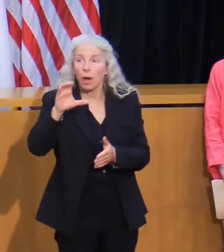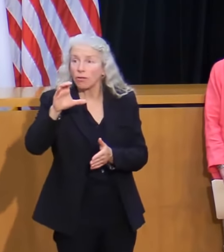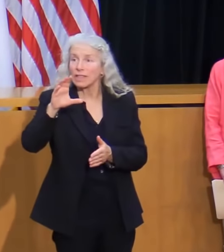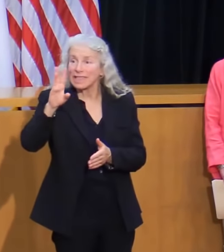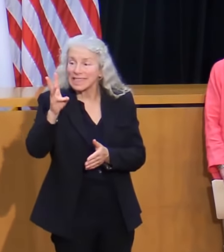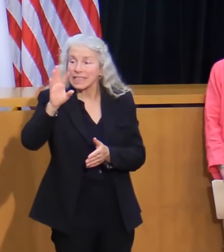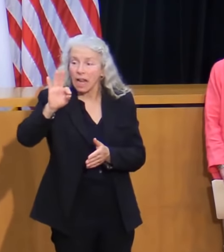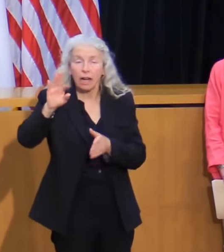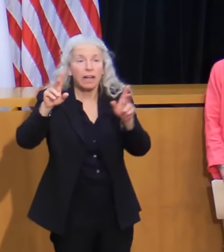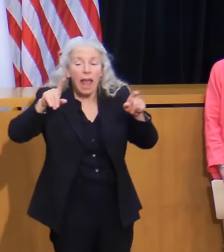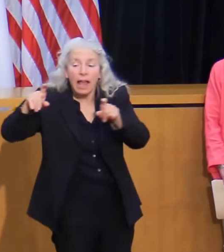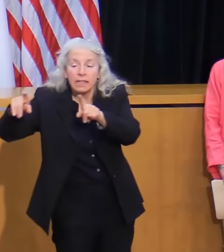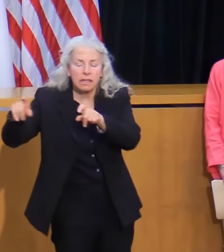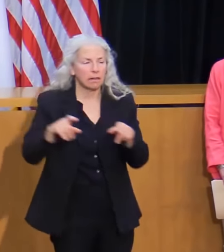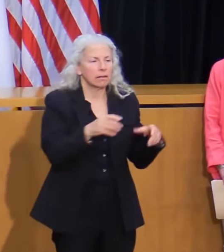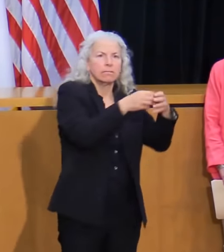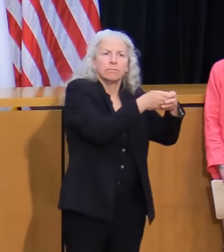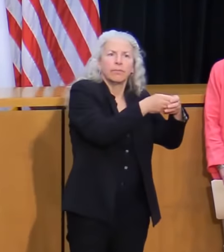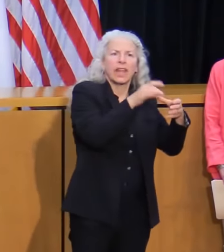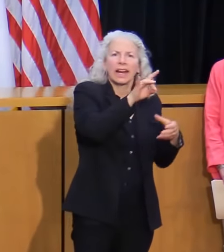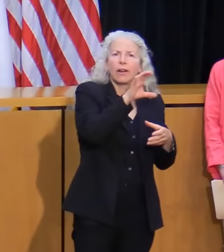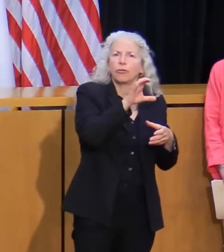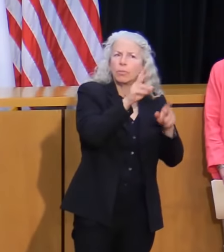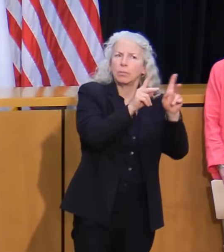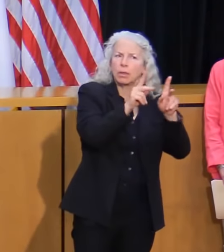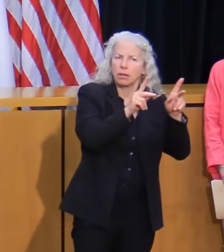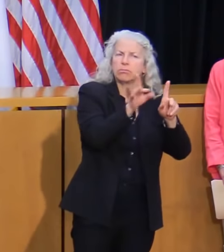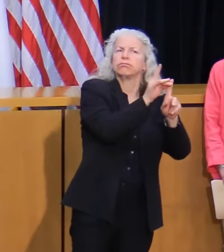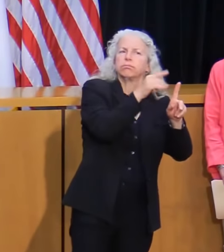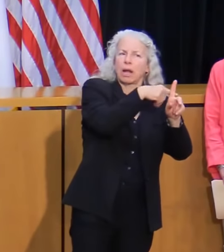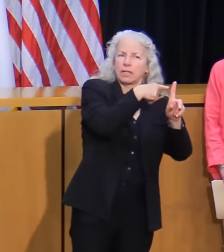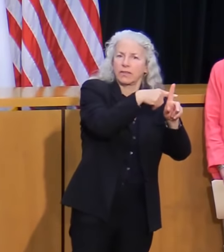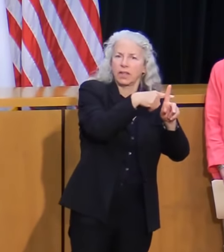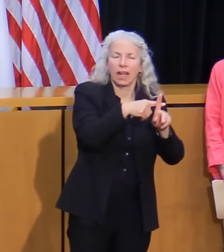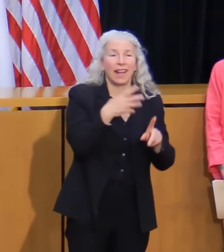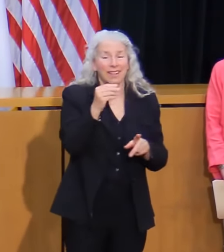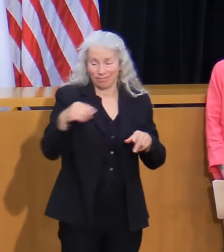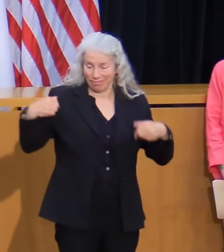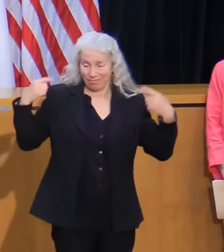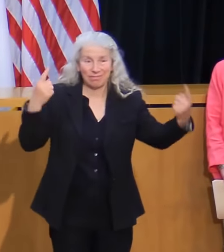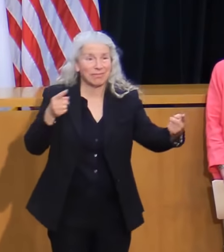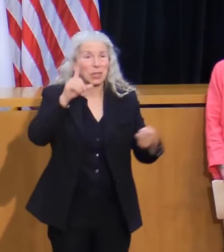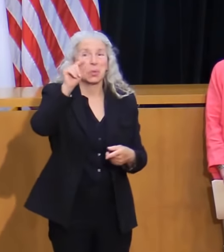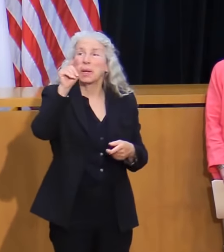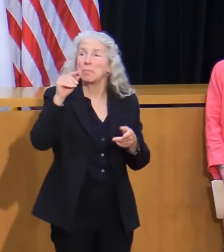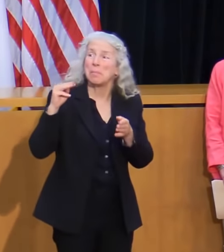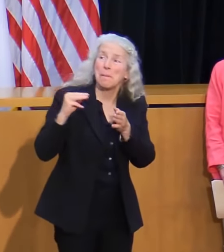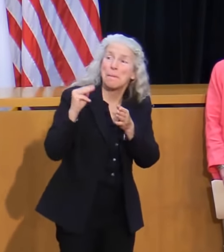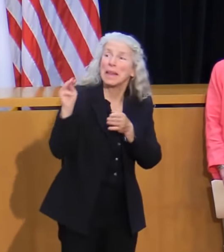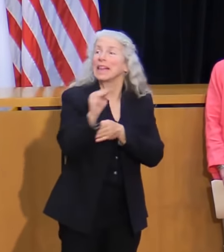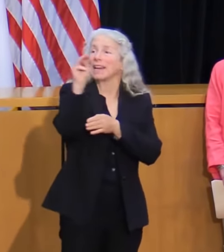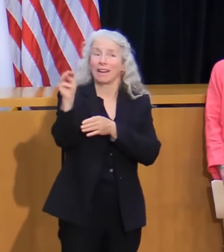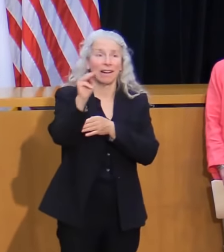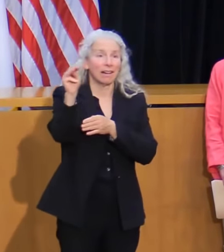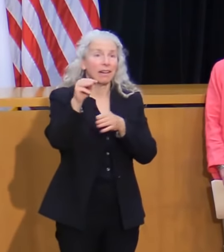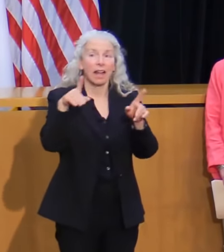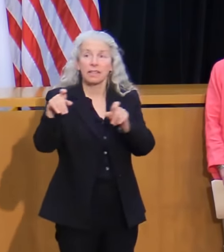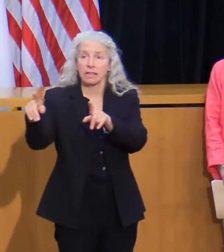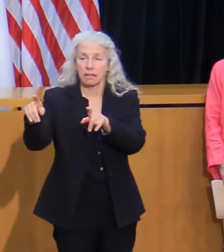42,169 tests, and over 21 million tests have been reported so far across the Commonwealth, making us one of the